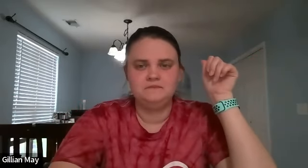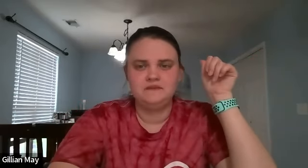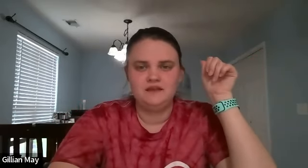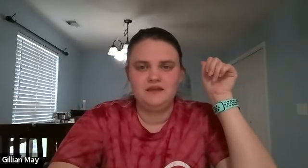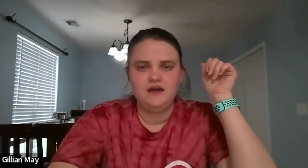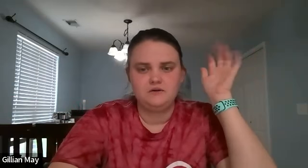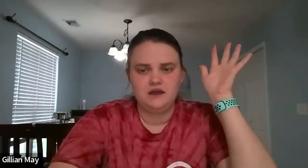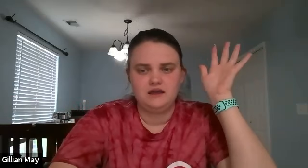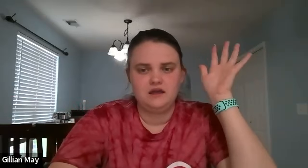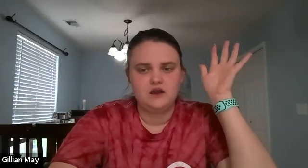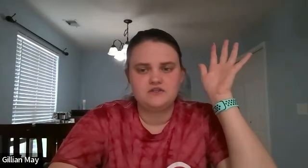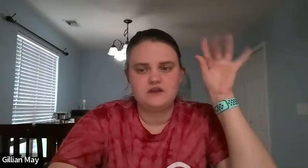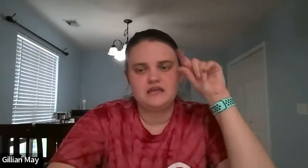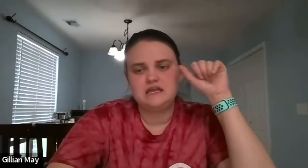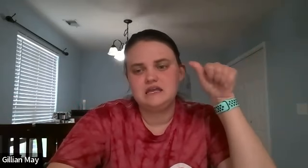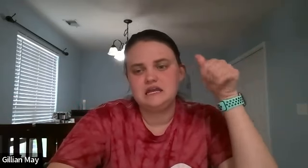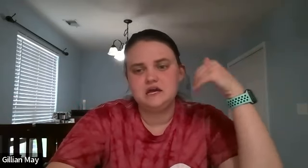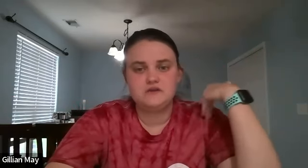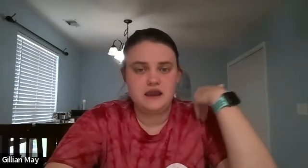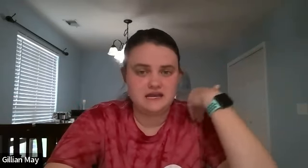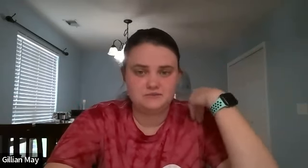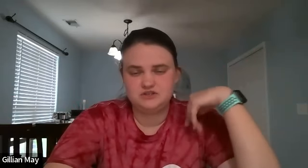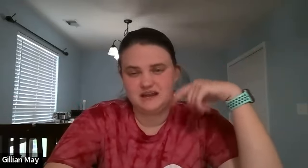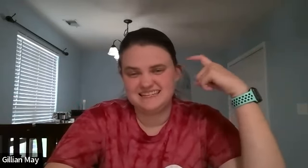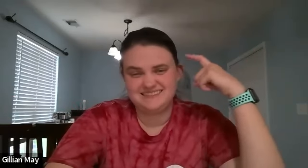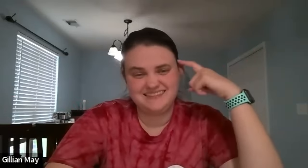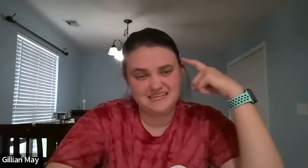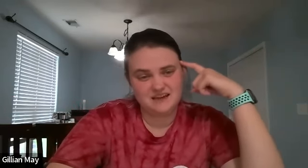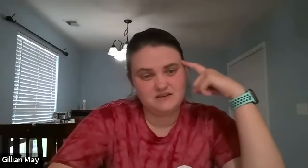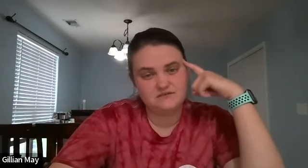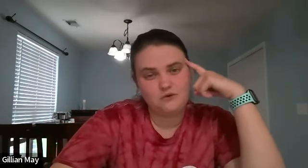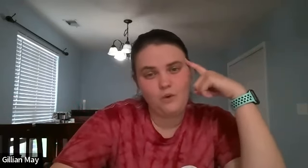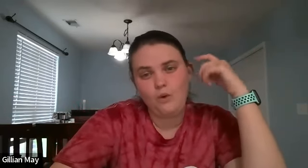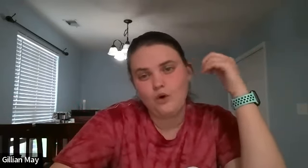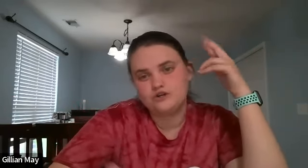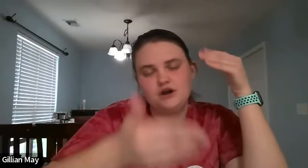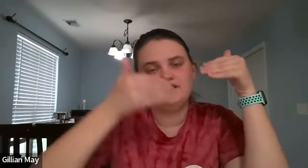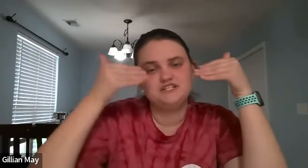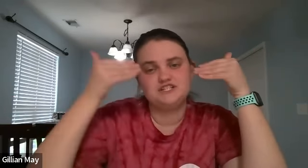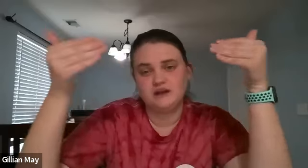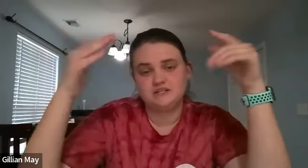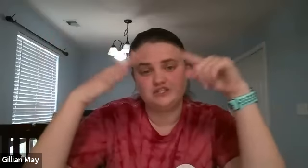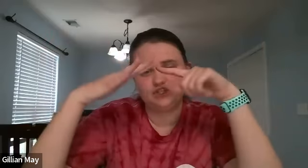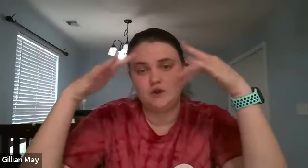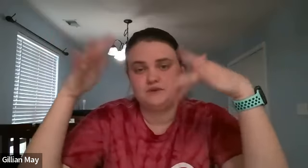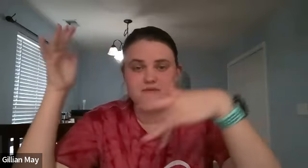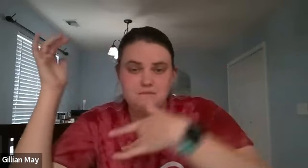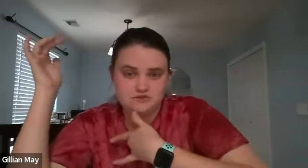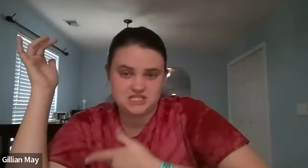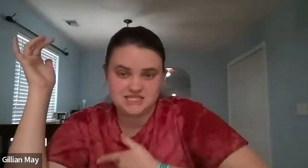Okay, are there any other animals you guys can think of? Or do y'all want to just go ahead and start with emotions,